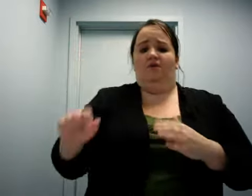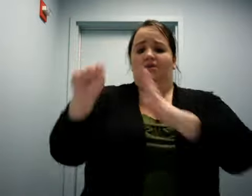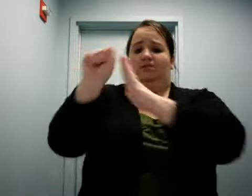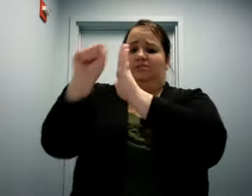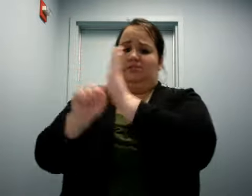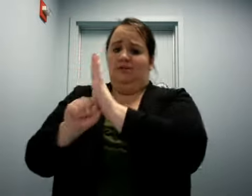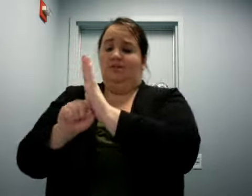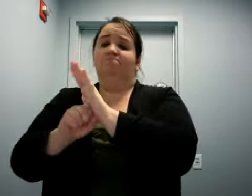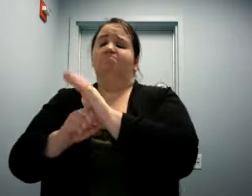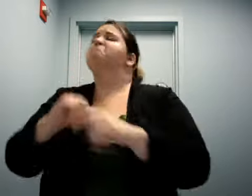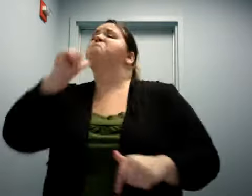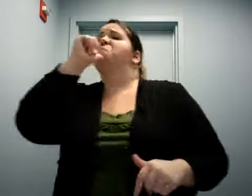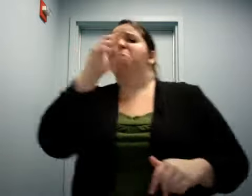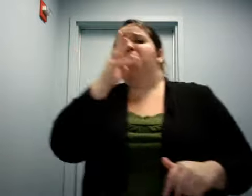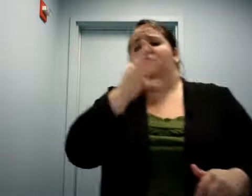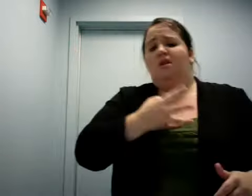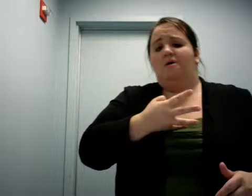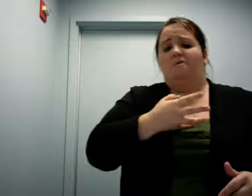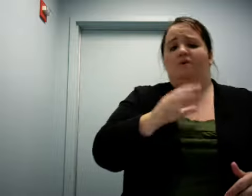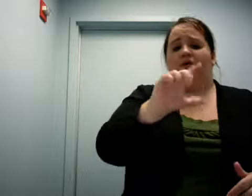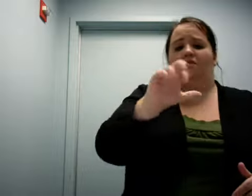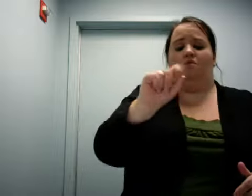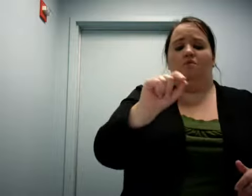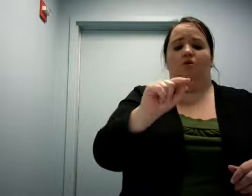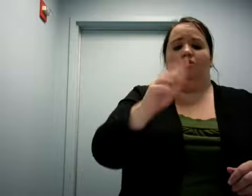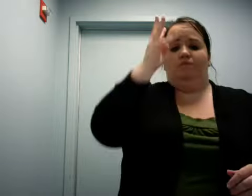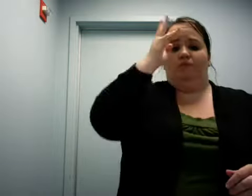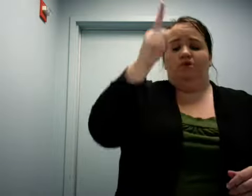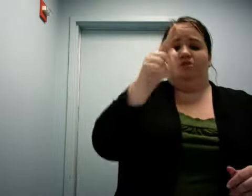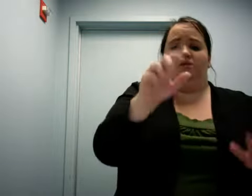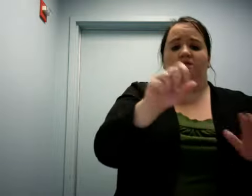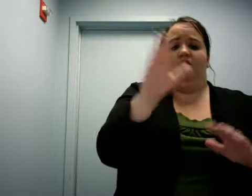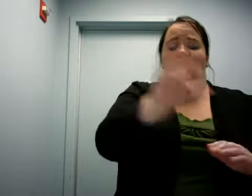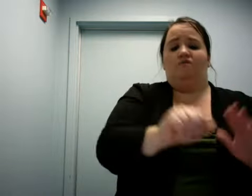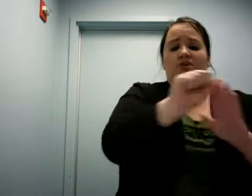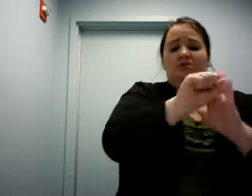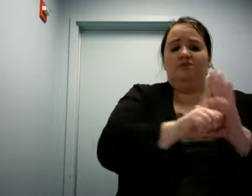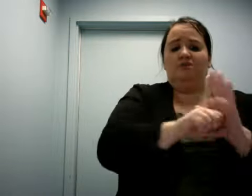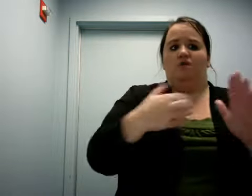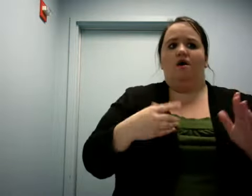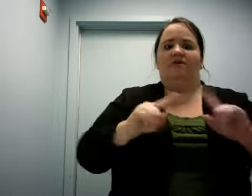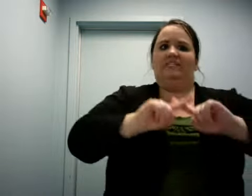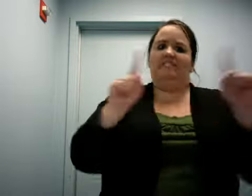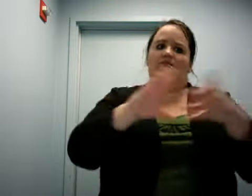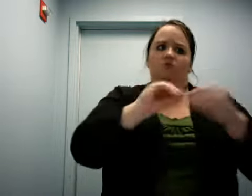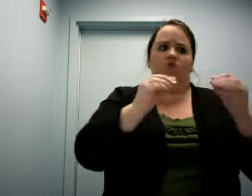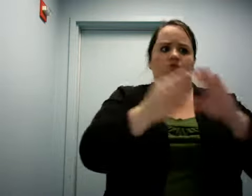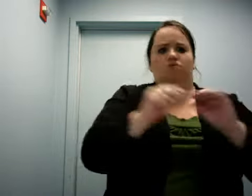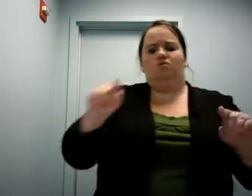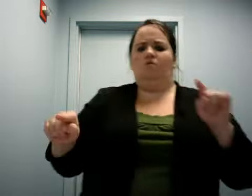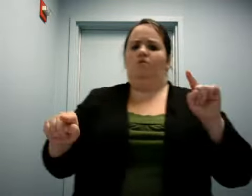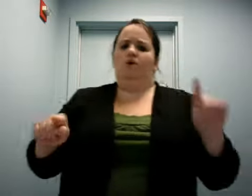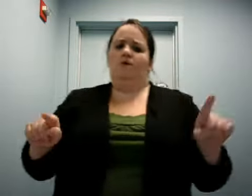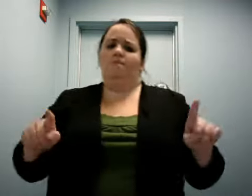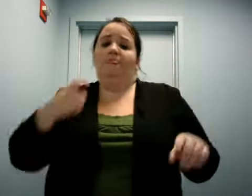creation of the African state, and you have an entirely different story. I recently spoke at a university